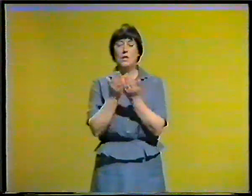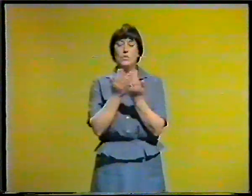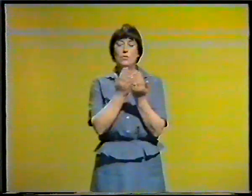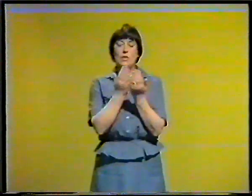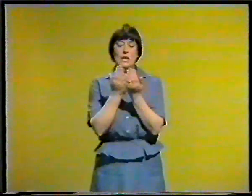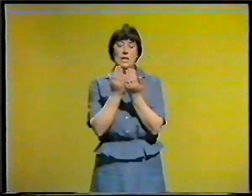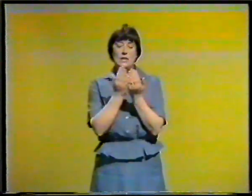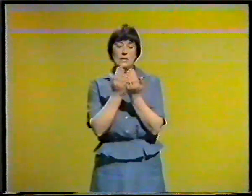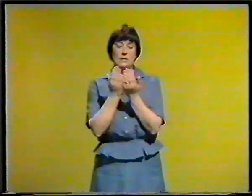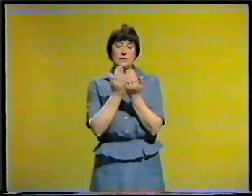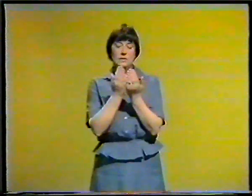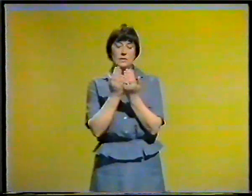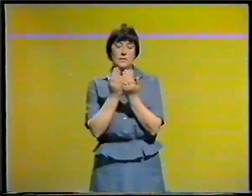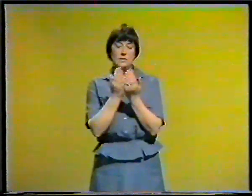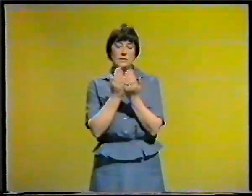To read,